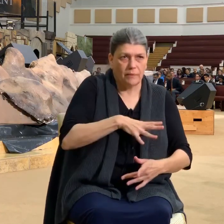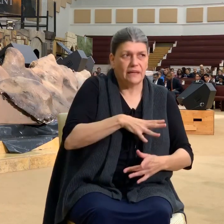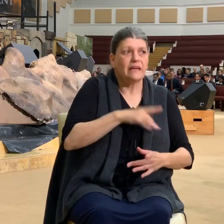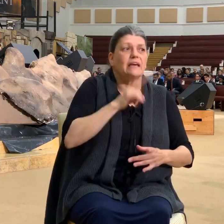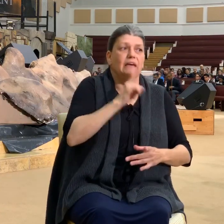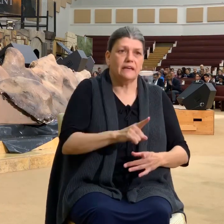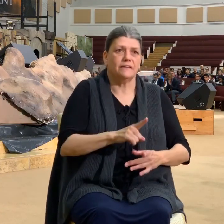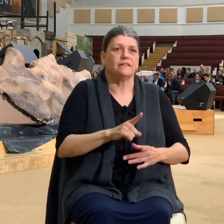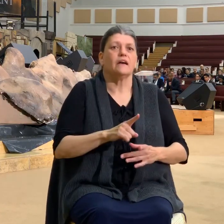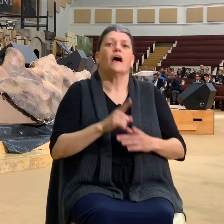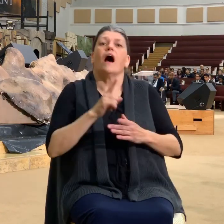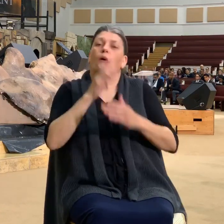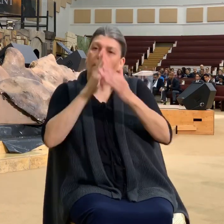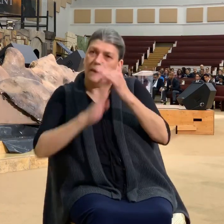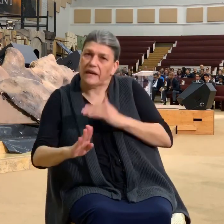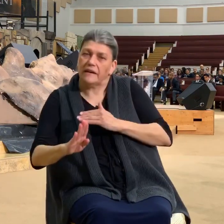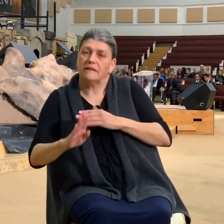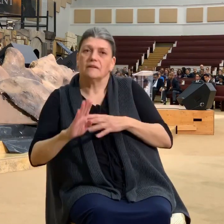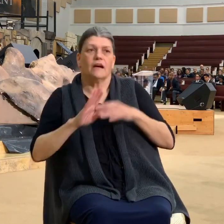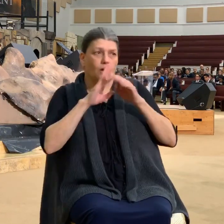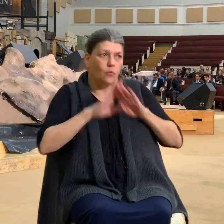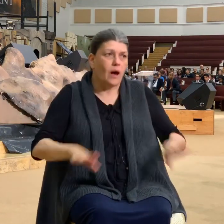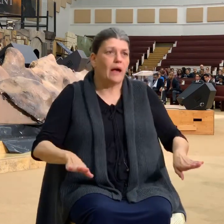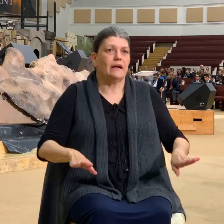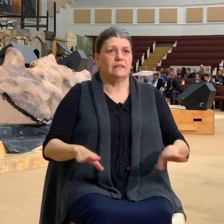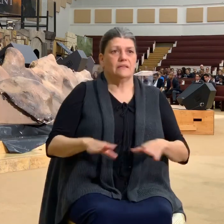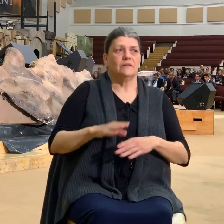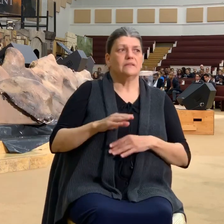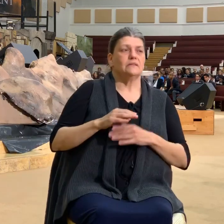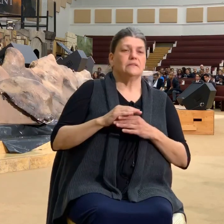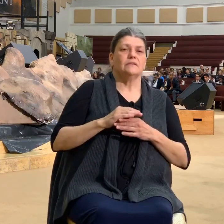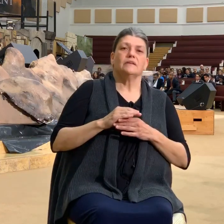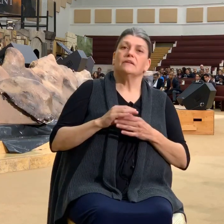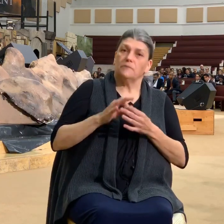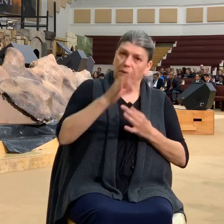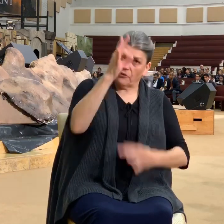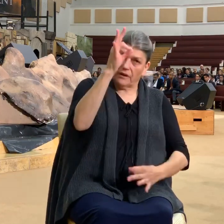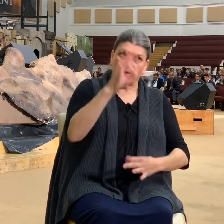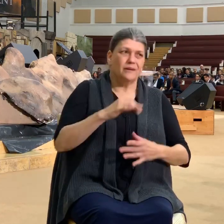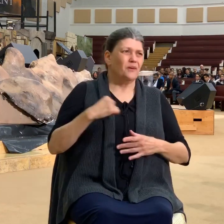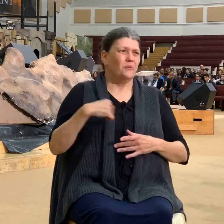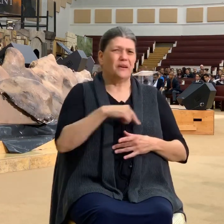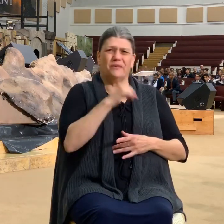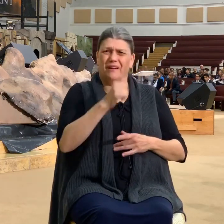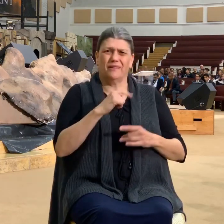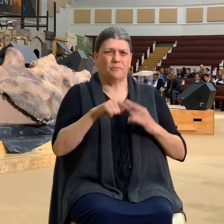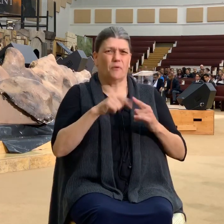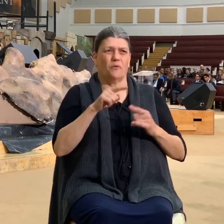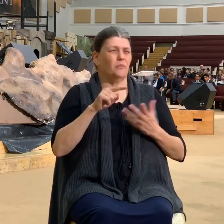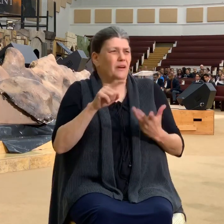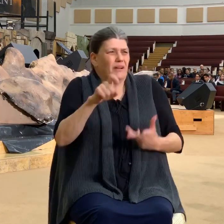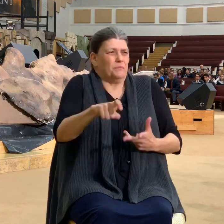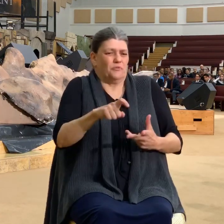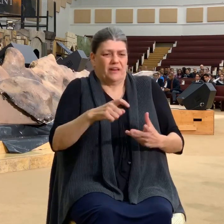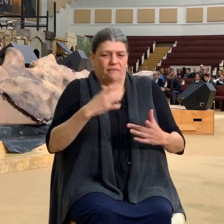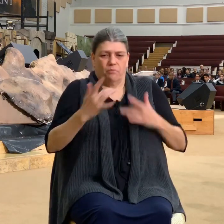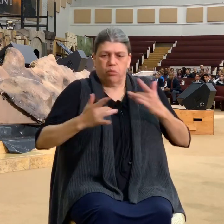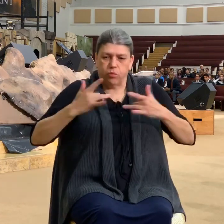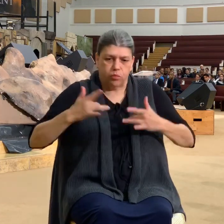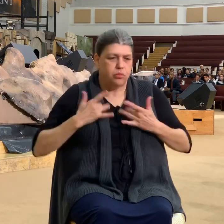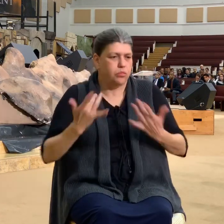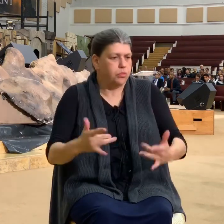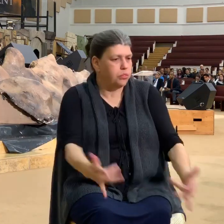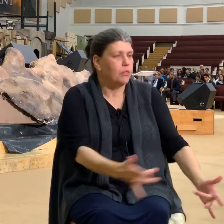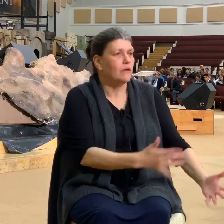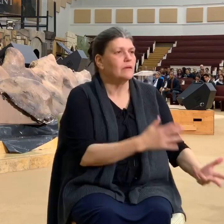to add cosmetics like the cosmos and the bling of the stars. All of that is within us. Like that old tabernacle,